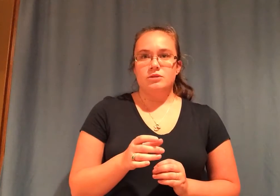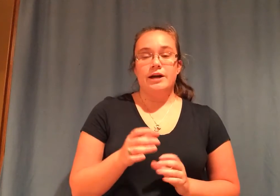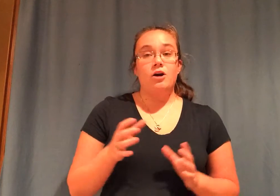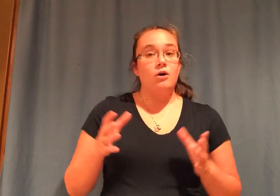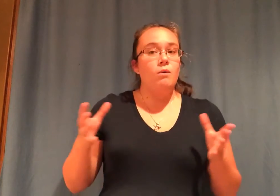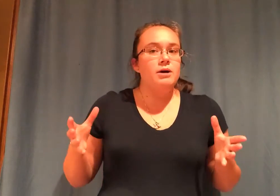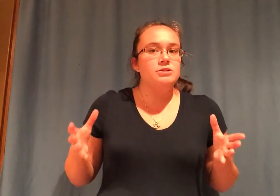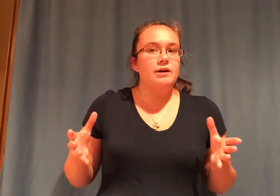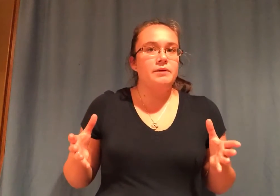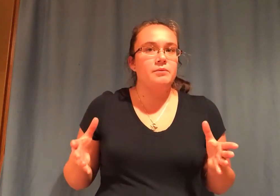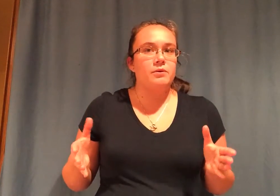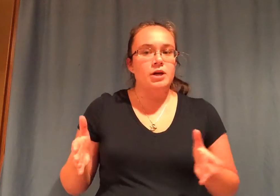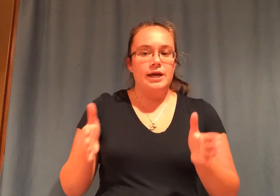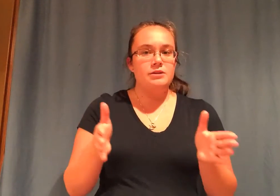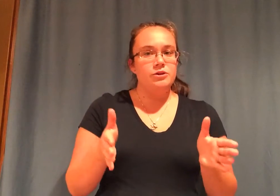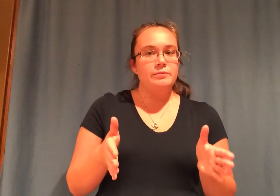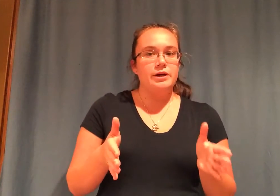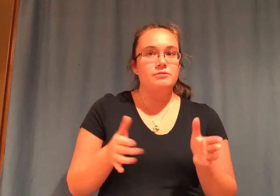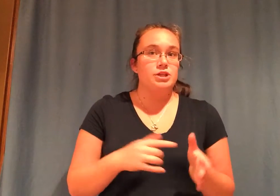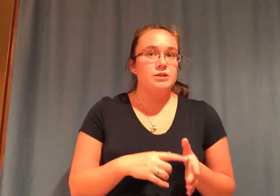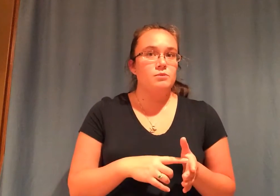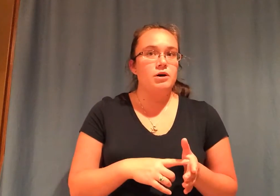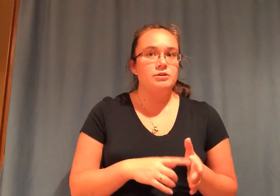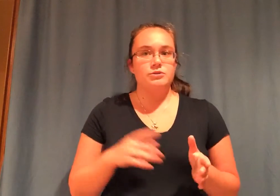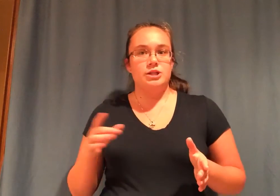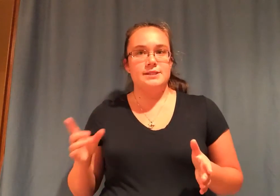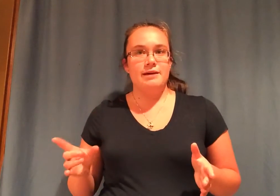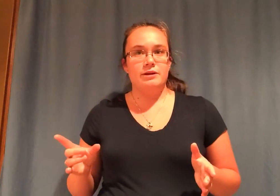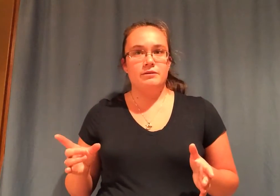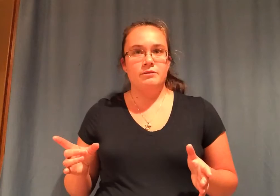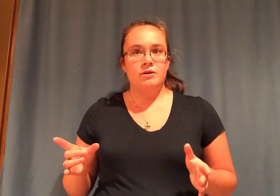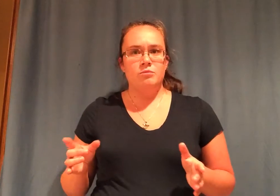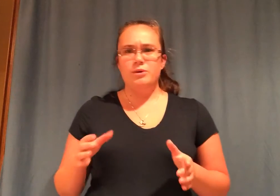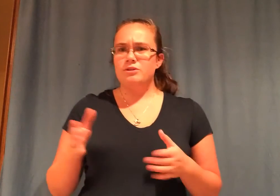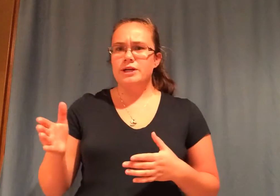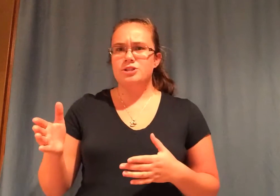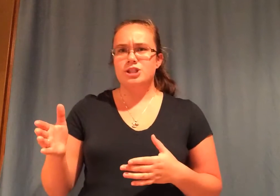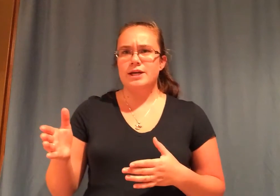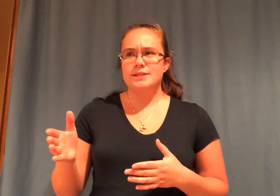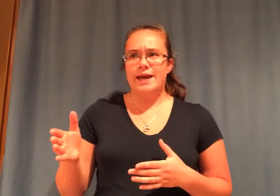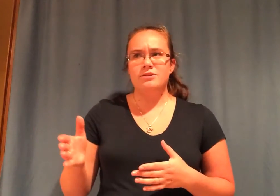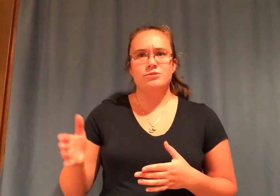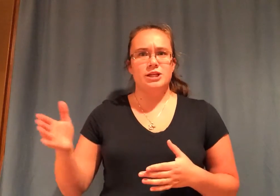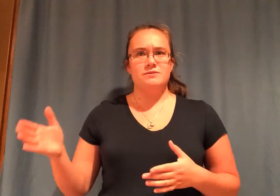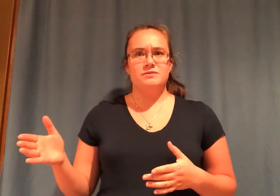There are a whole bunch of deaf people in the grouping of GS1 through GS7, but when you look at GS8 through